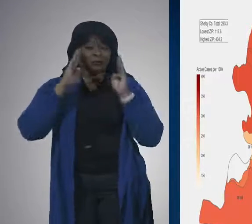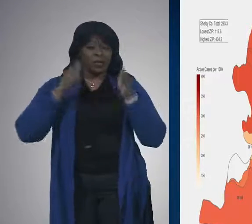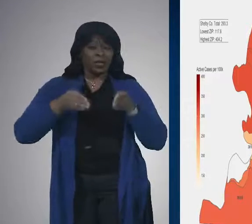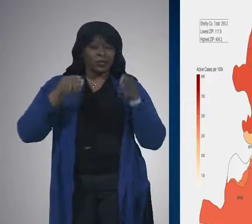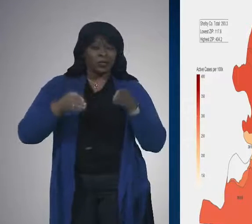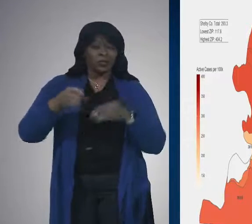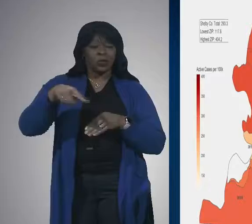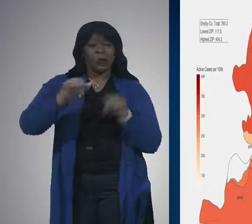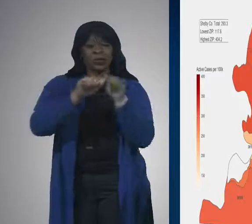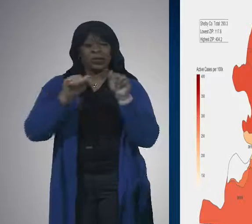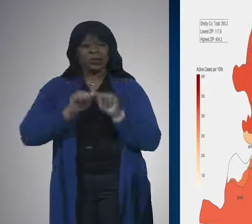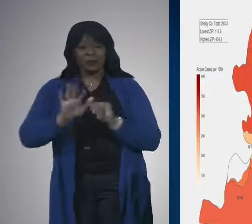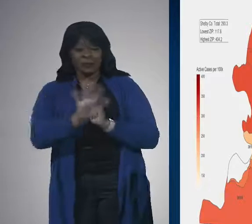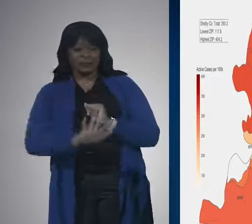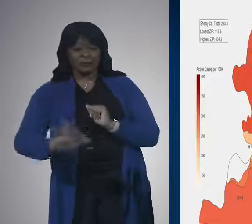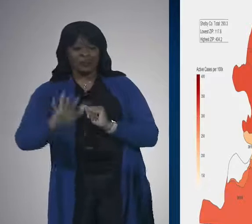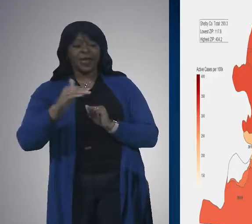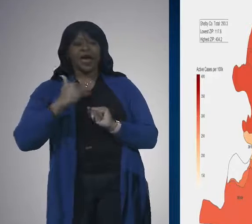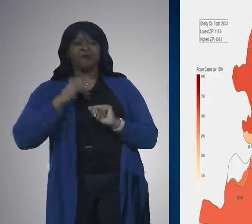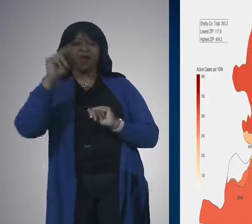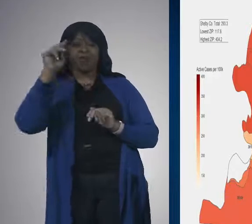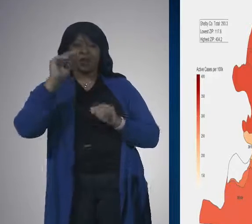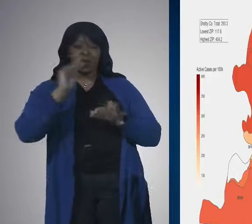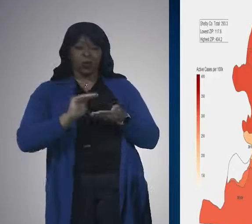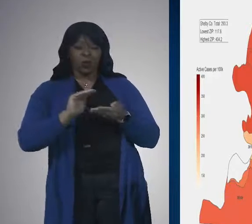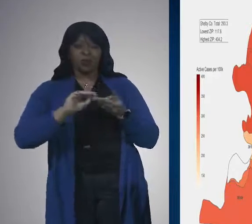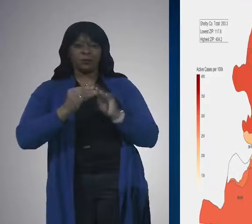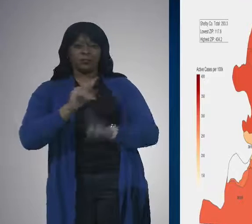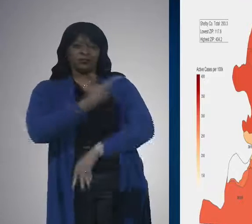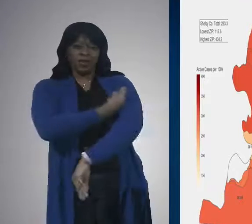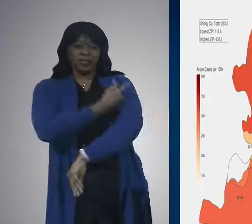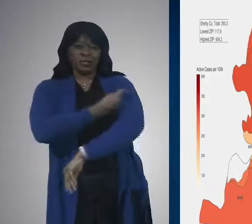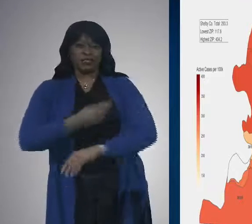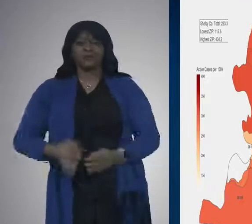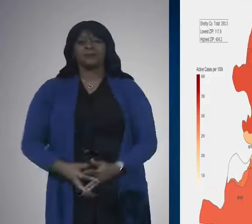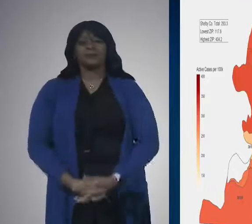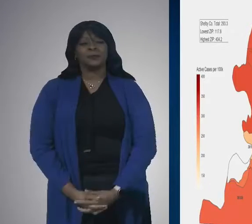attention to those areas that have low vaccination rates.